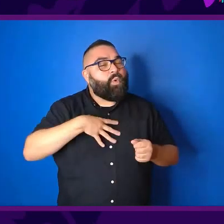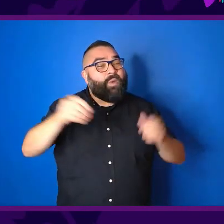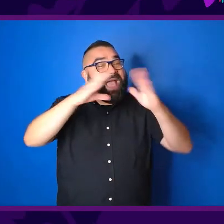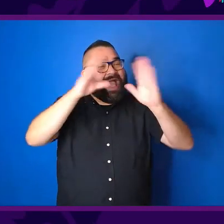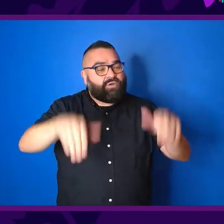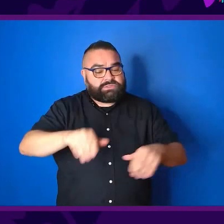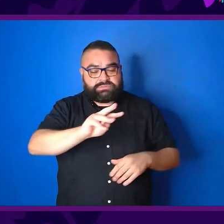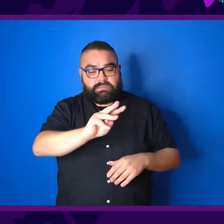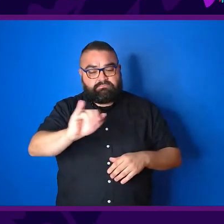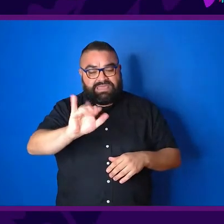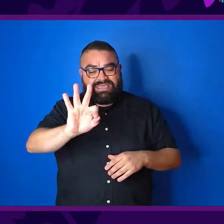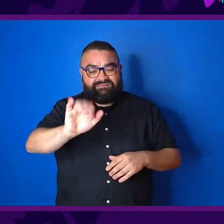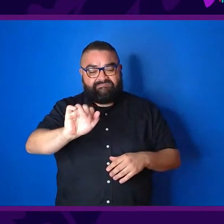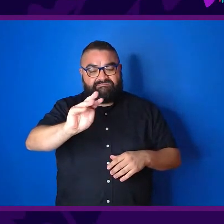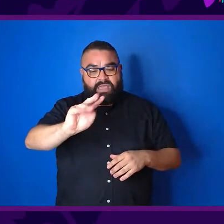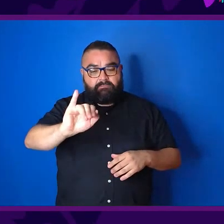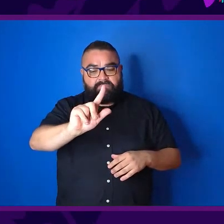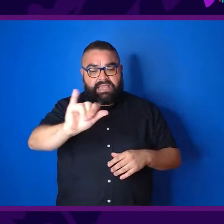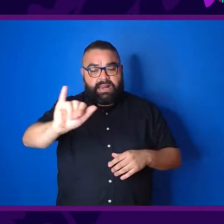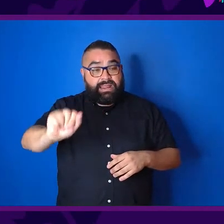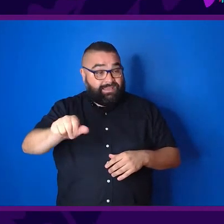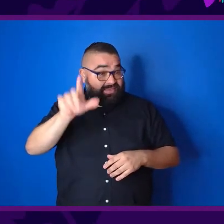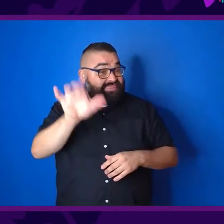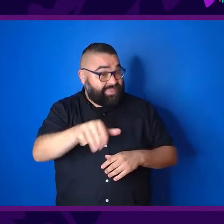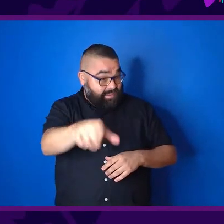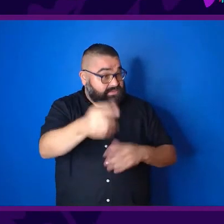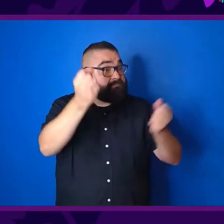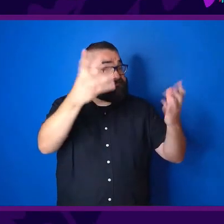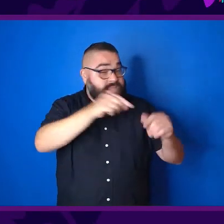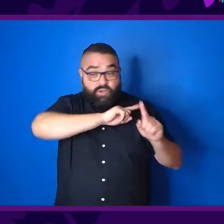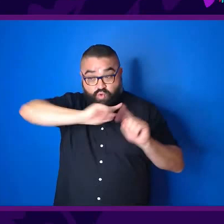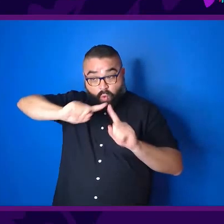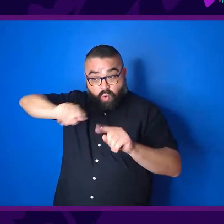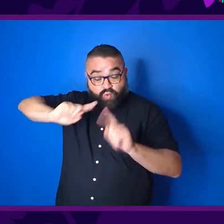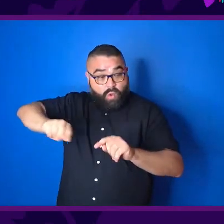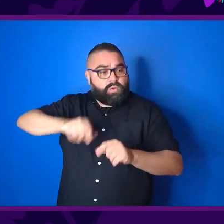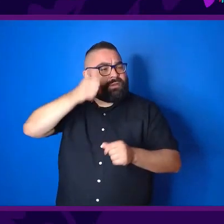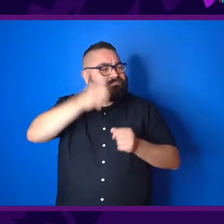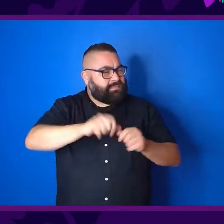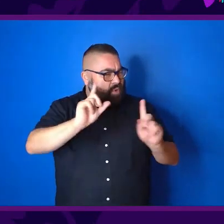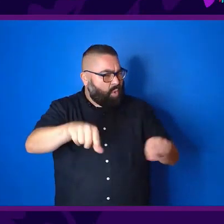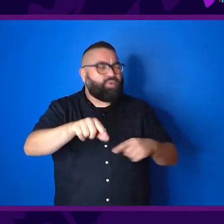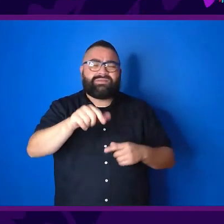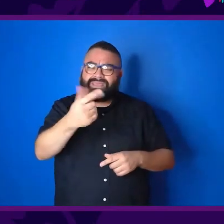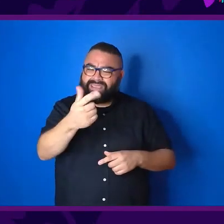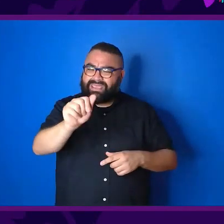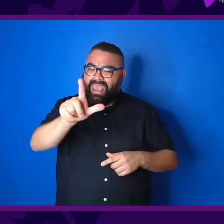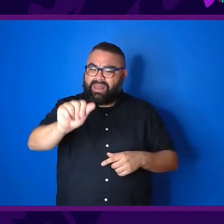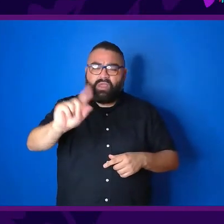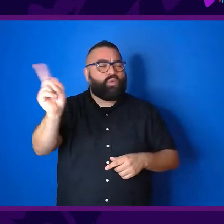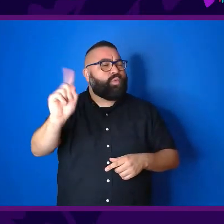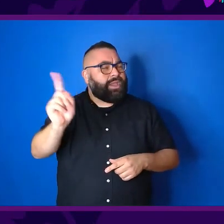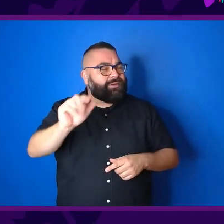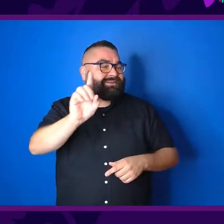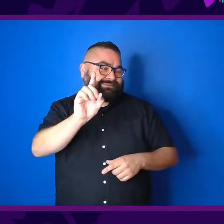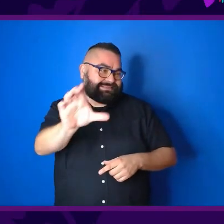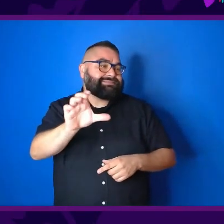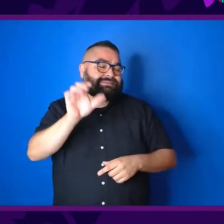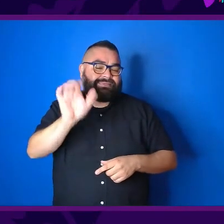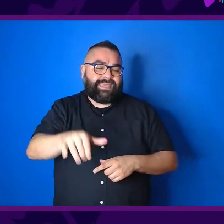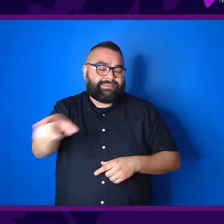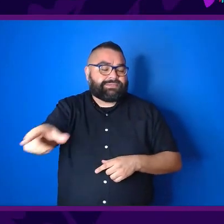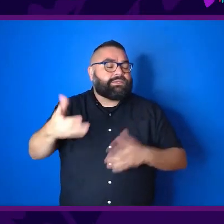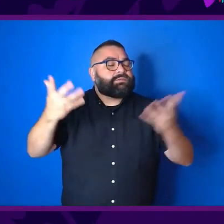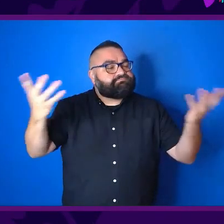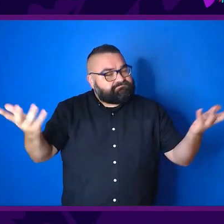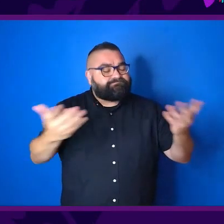times that you attended the National Hispanic Foundation for the Arts Gala in DC. We love you, te adoramos. You are a